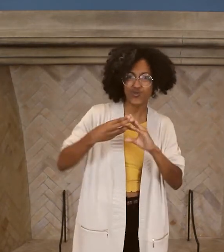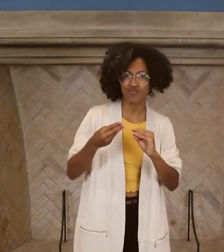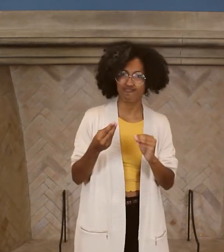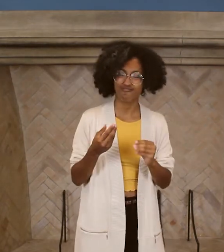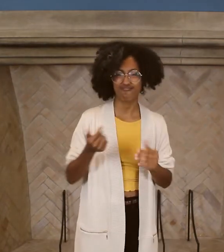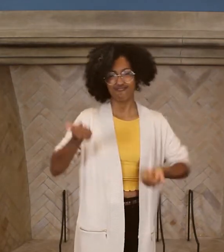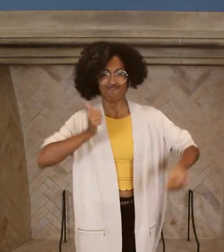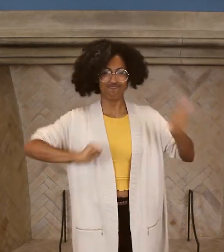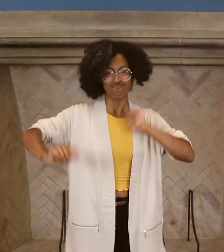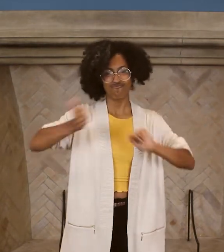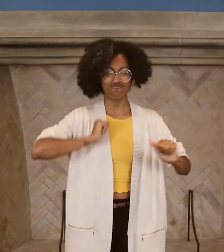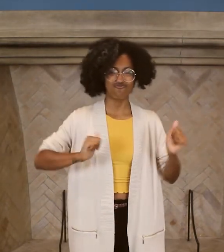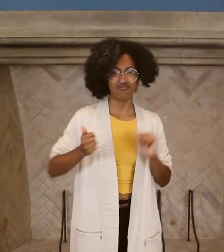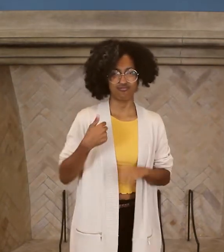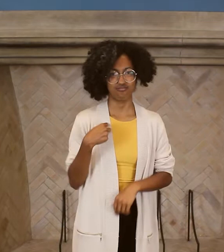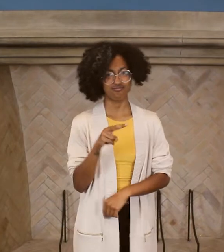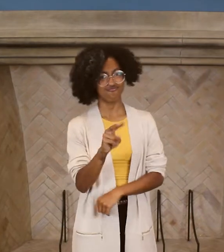For him to express his stories.